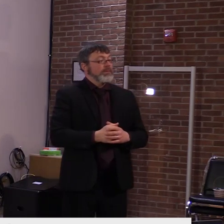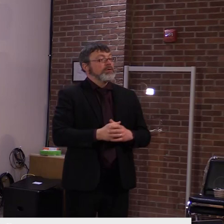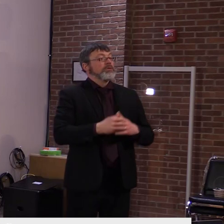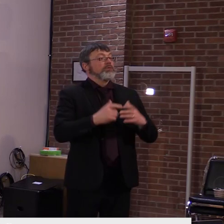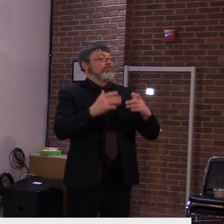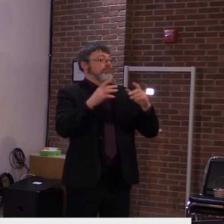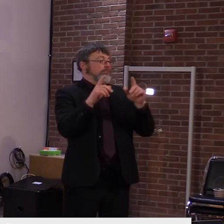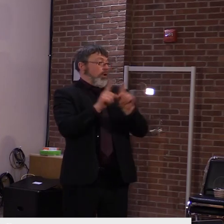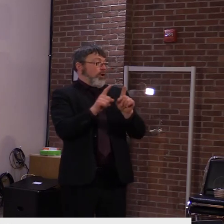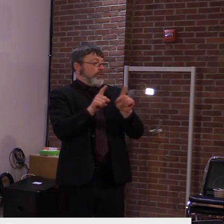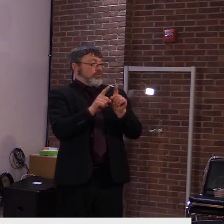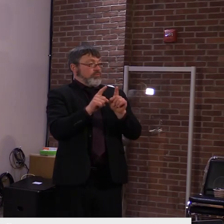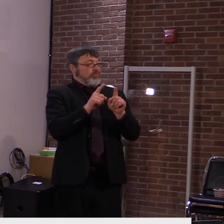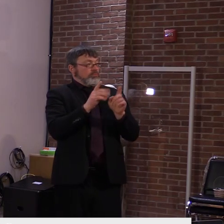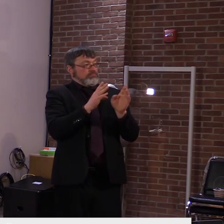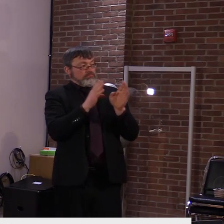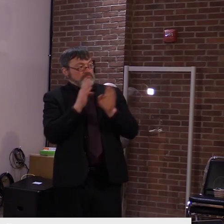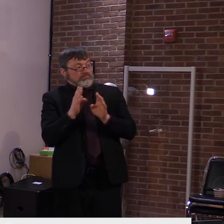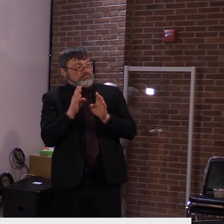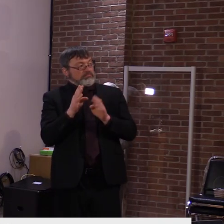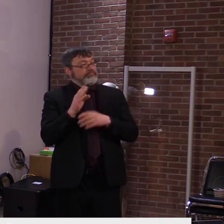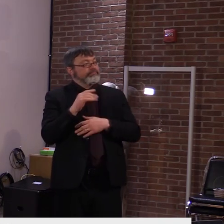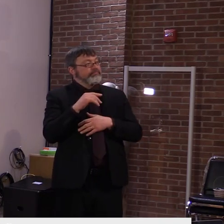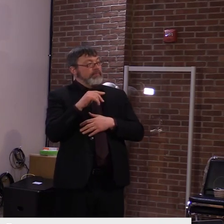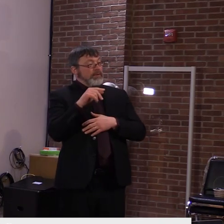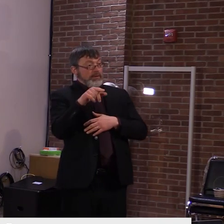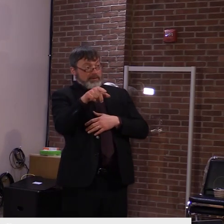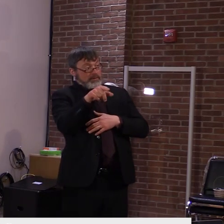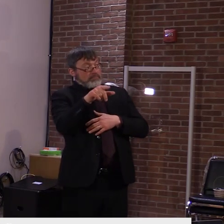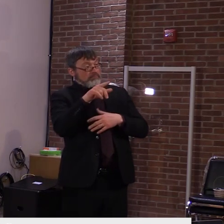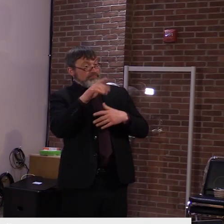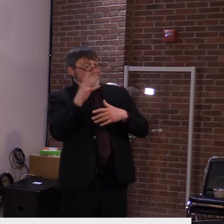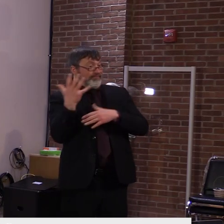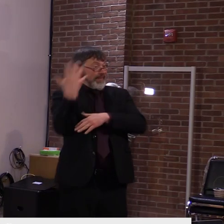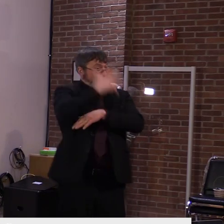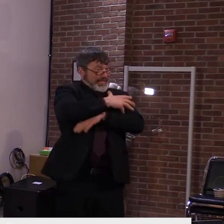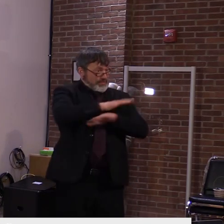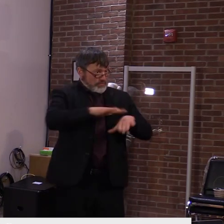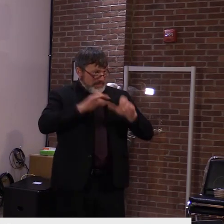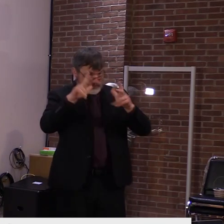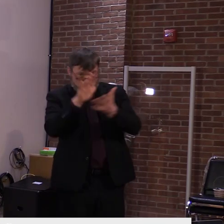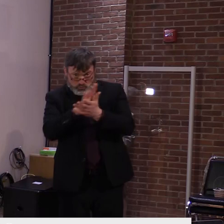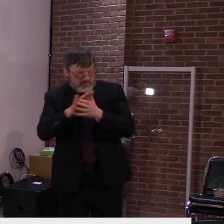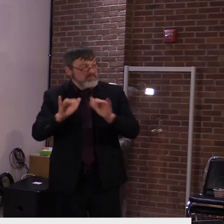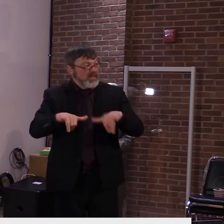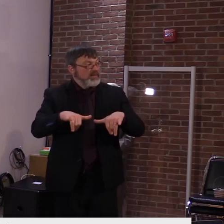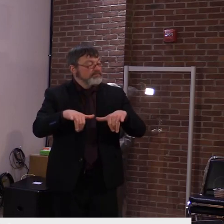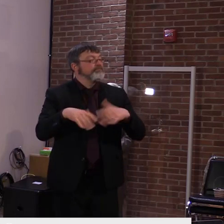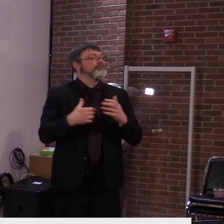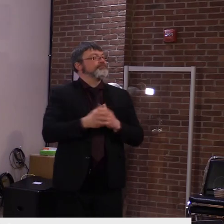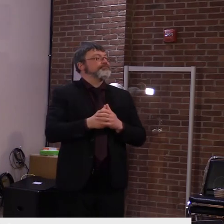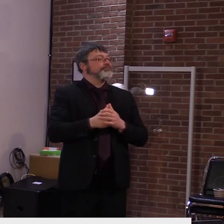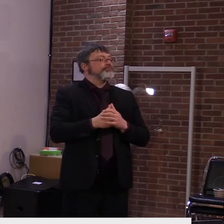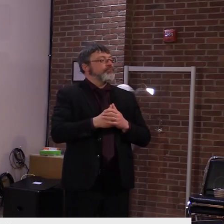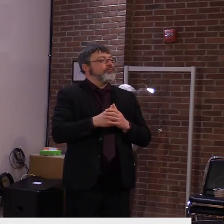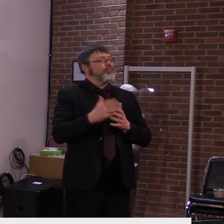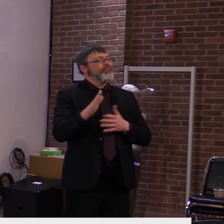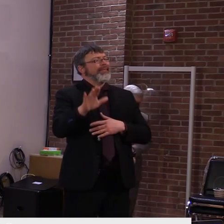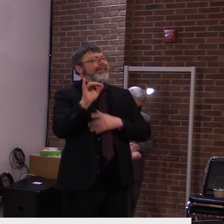youngest kids, and I'll say that's in the 11-year-old and younger group, give or take a